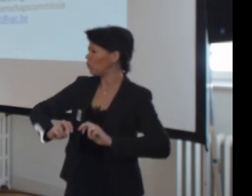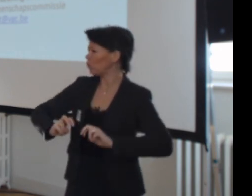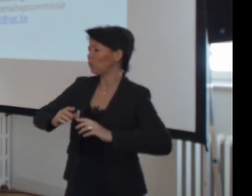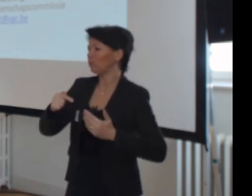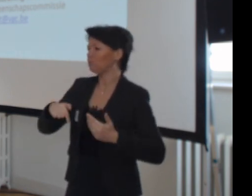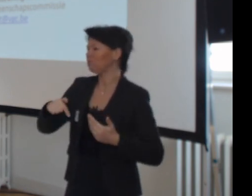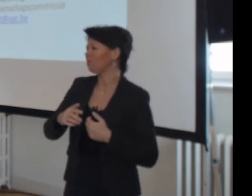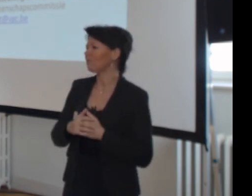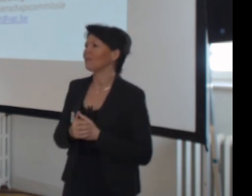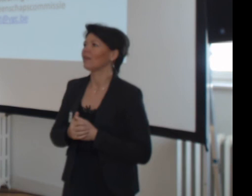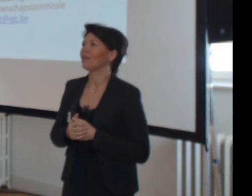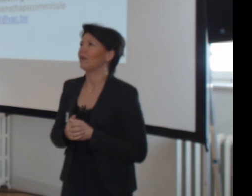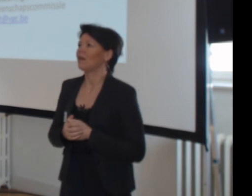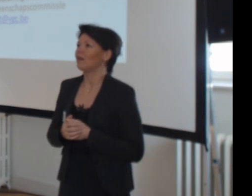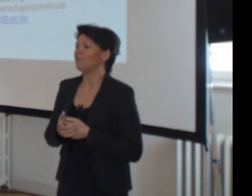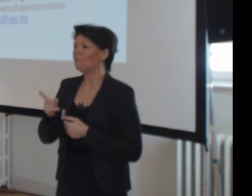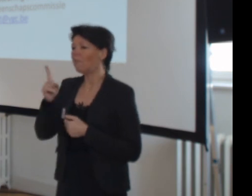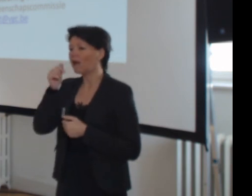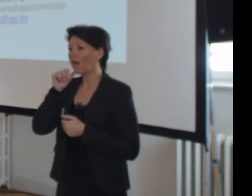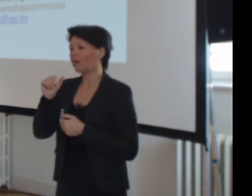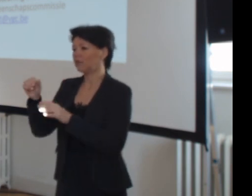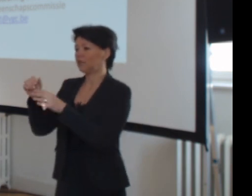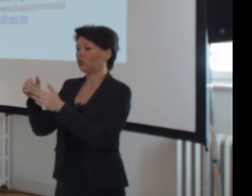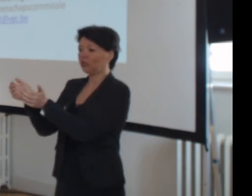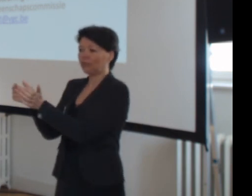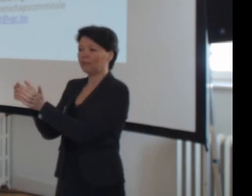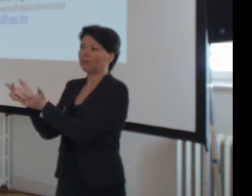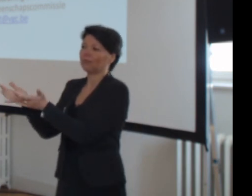the contrary, when families